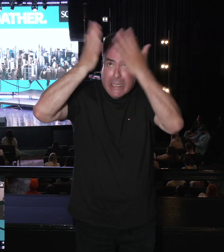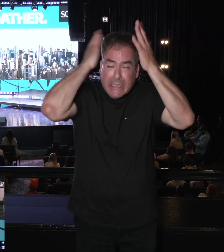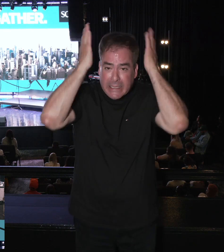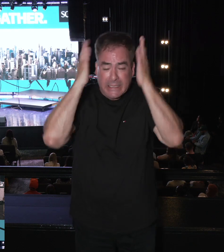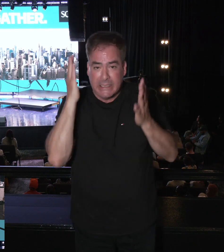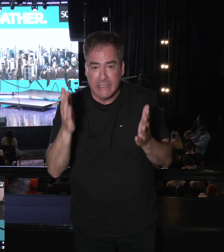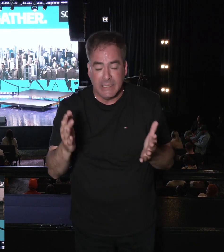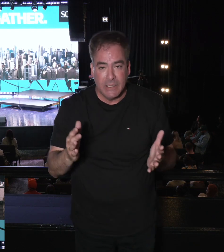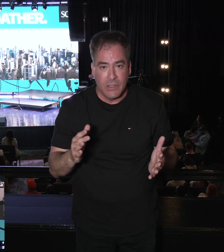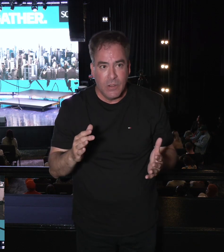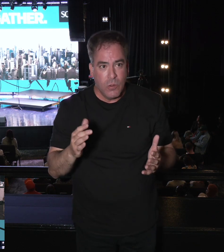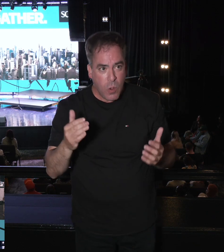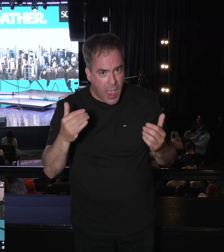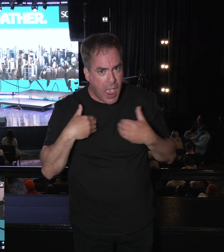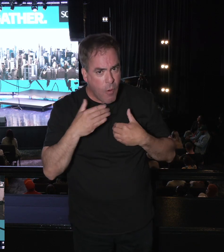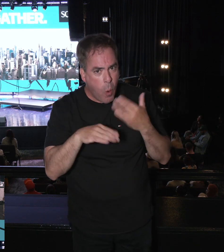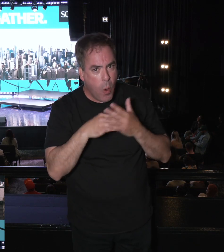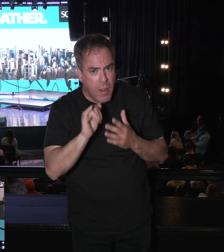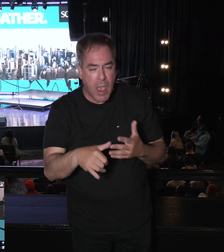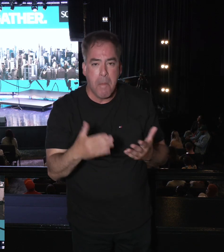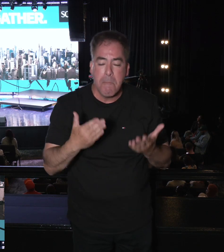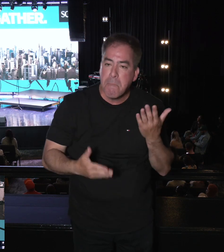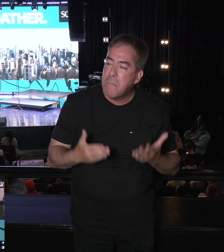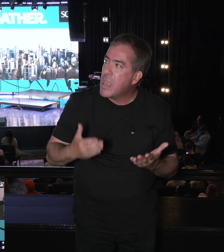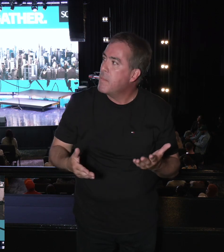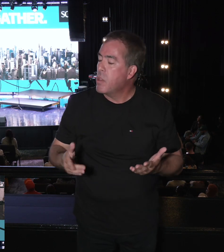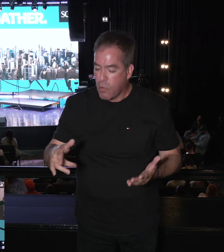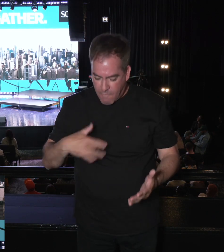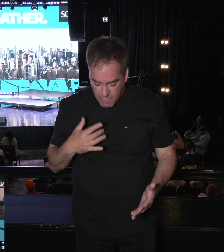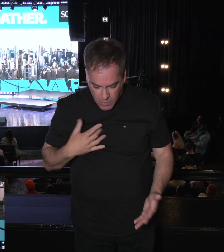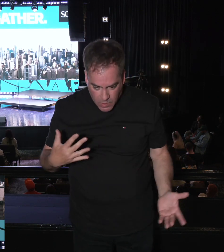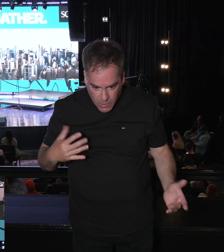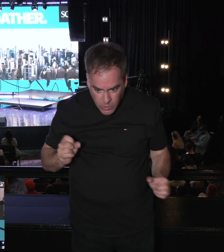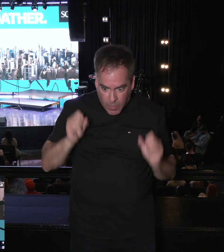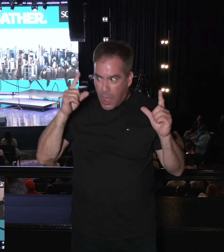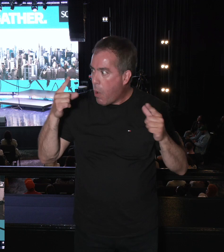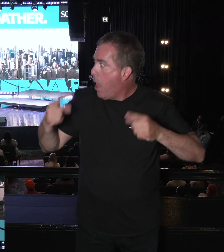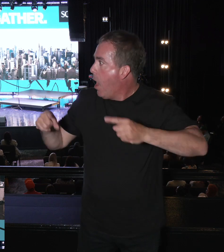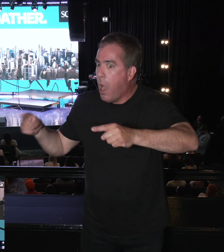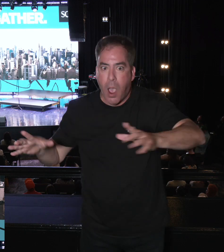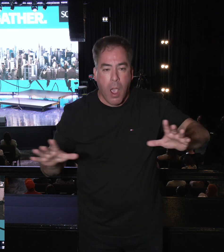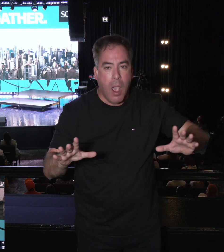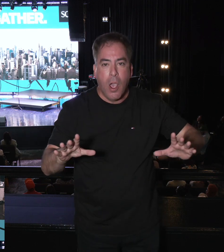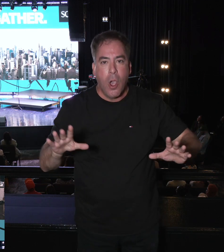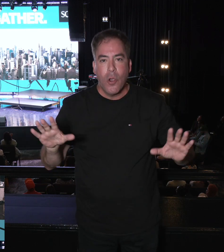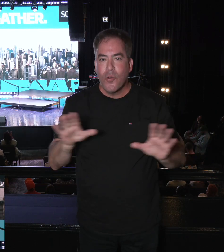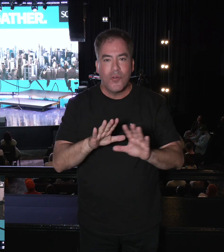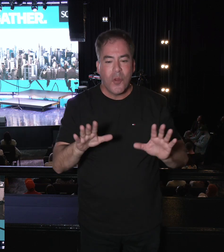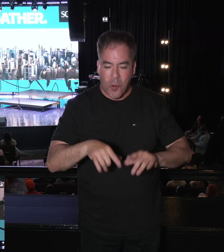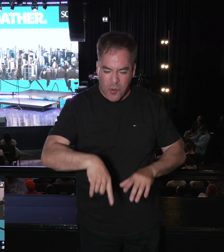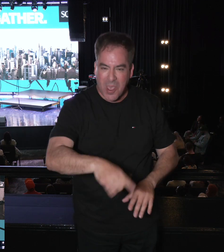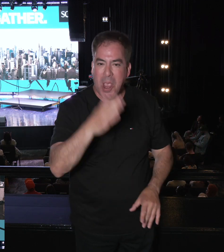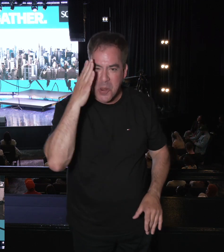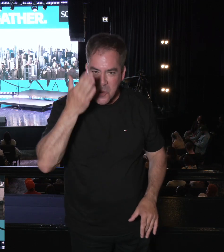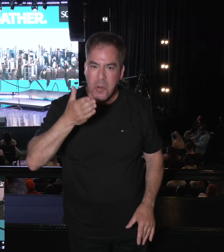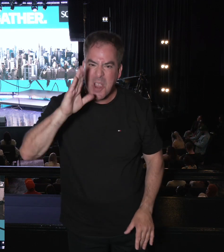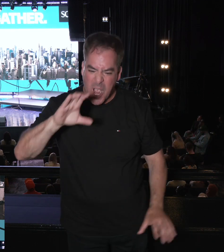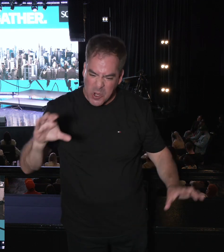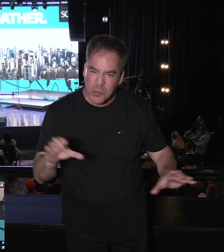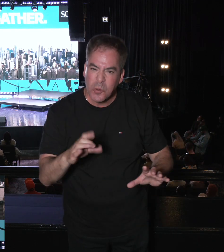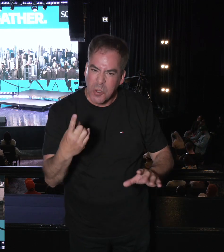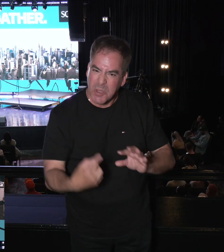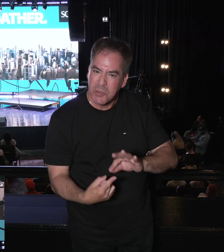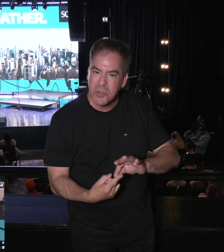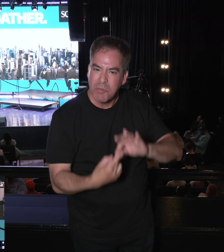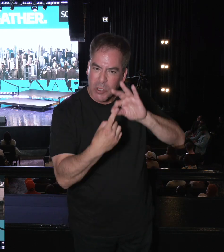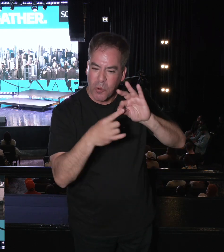could like have all these things, like maybe it would startle you. You're like, what is happening? No. They were expectant. They knew God was doing something